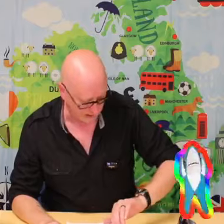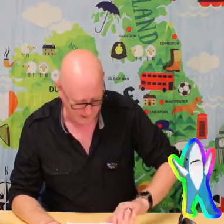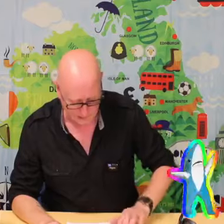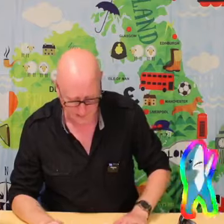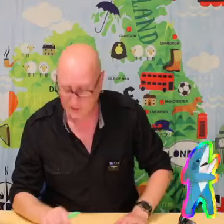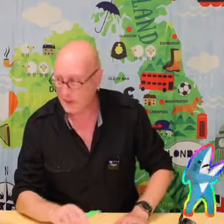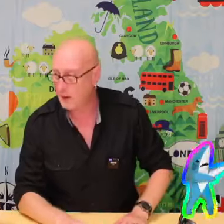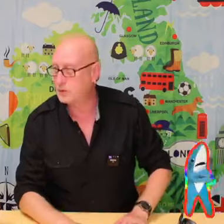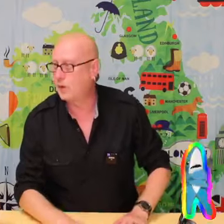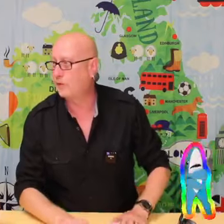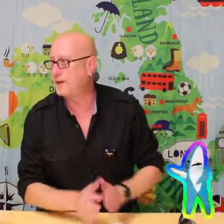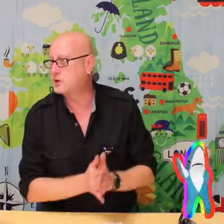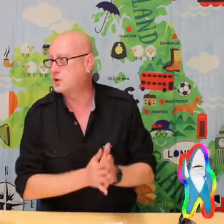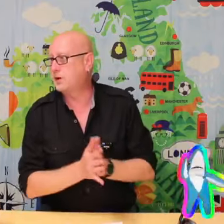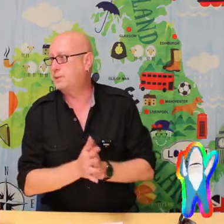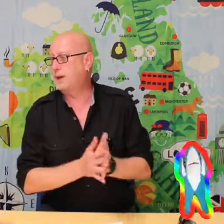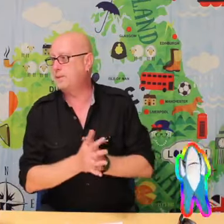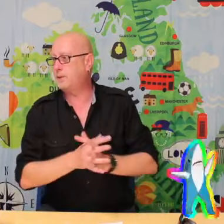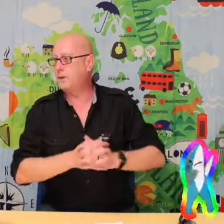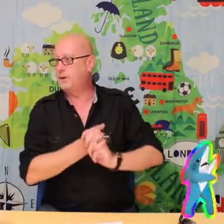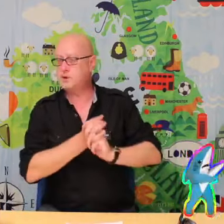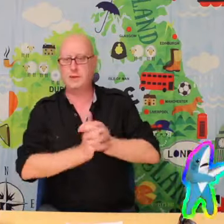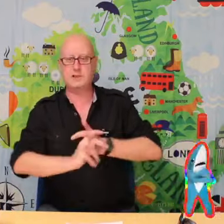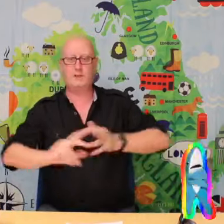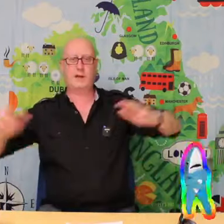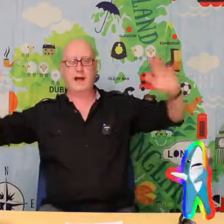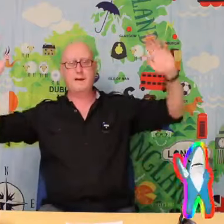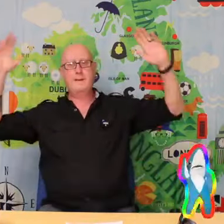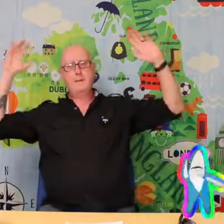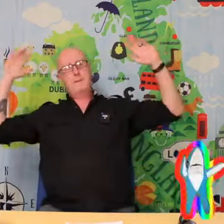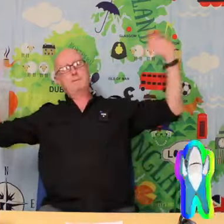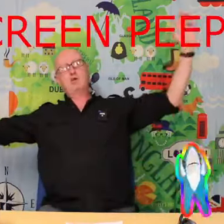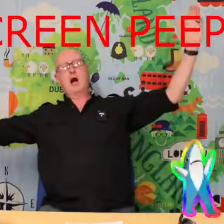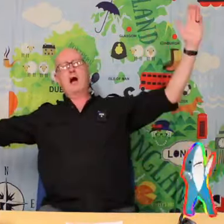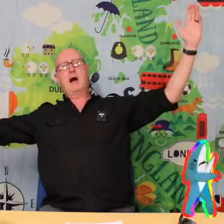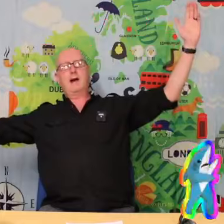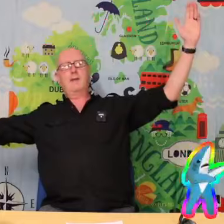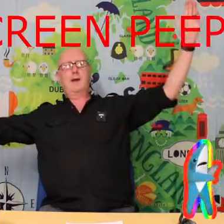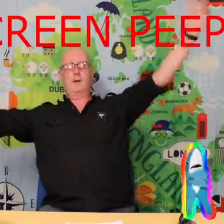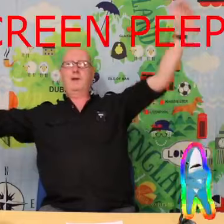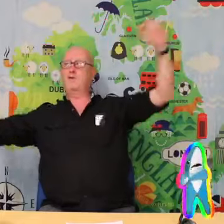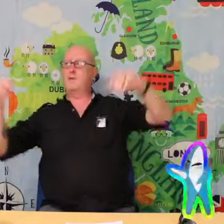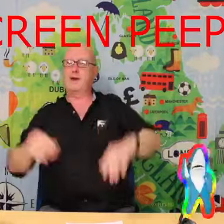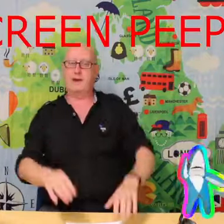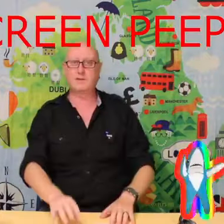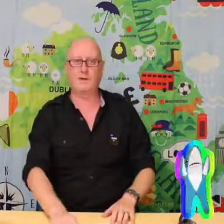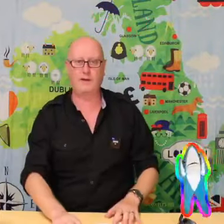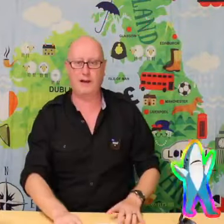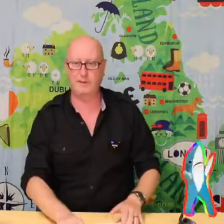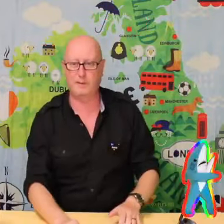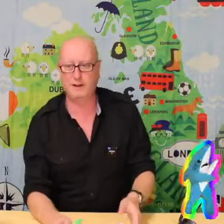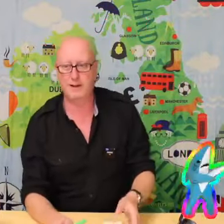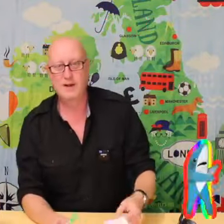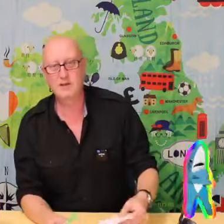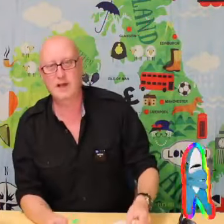ladies and gentlemen, we'll do a final screen peek on this bit if we can, and then I will leave you in the hands of lovely Helen and Mark, because I'll have to do